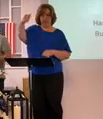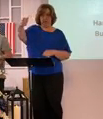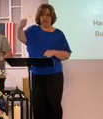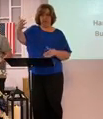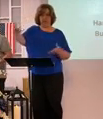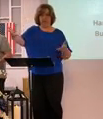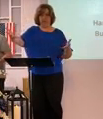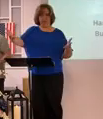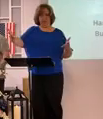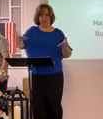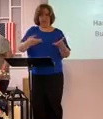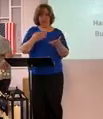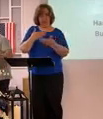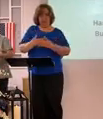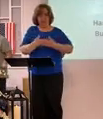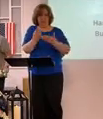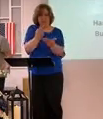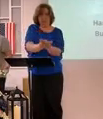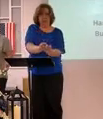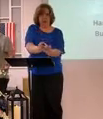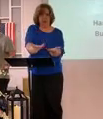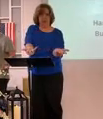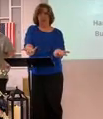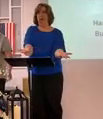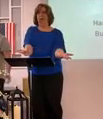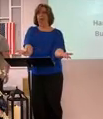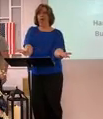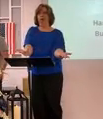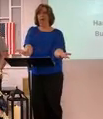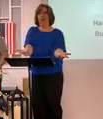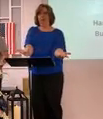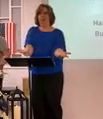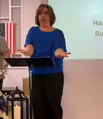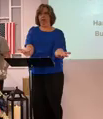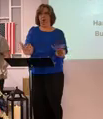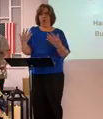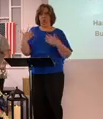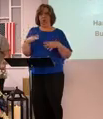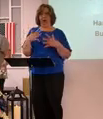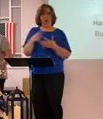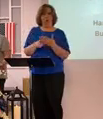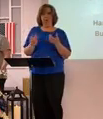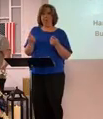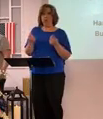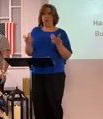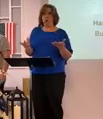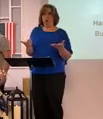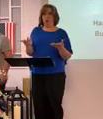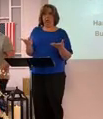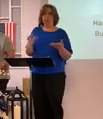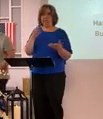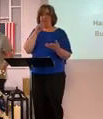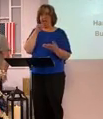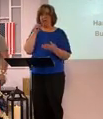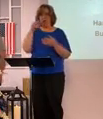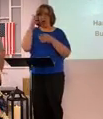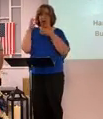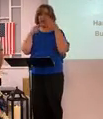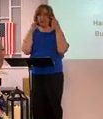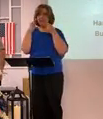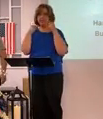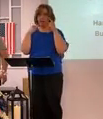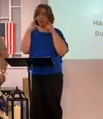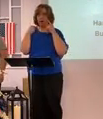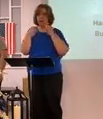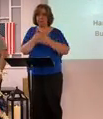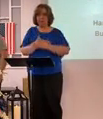legs and he's laying on the bed. I'm like, I look like a squirrel trying to cross the road. I'm like, what do I do? He's not making no noise. So I'm like almost